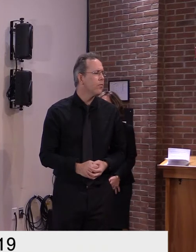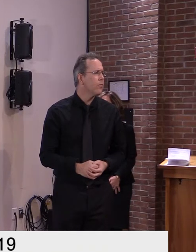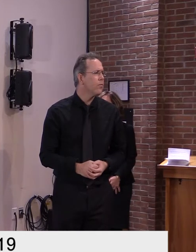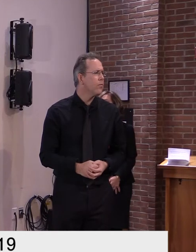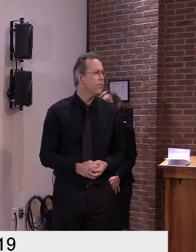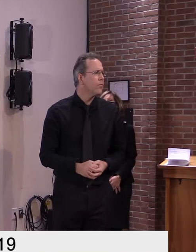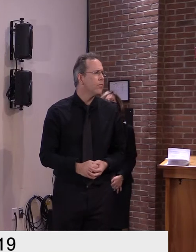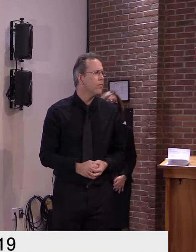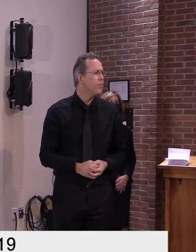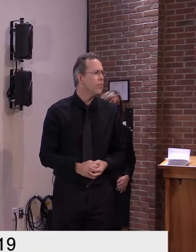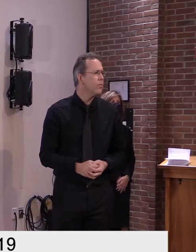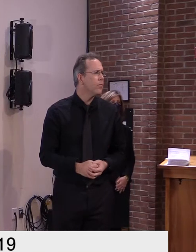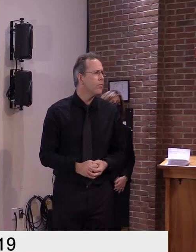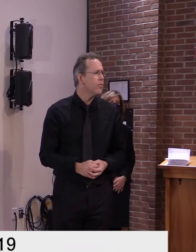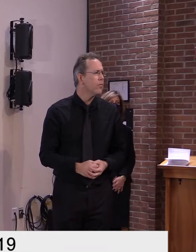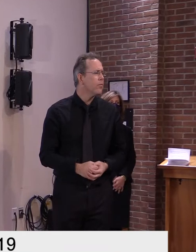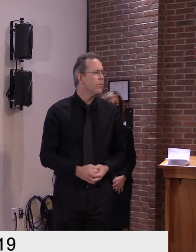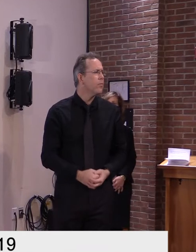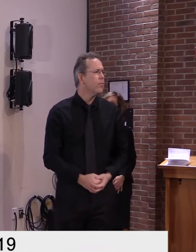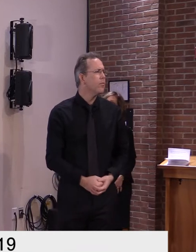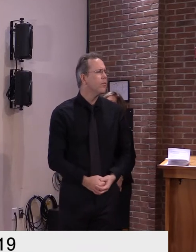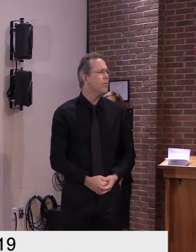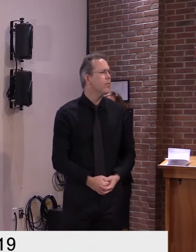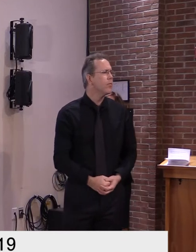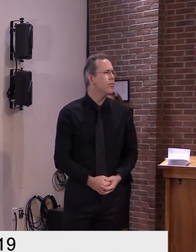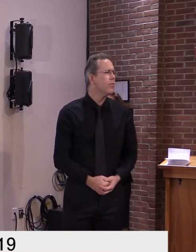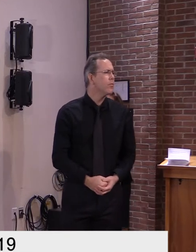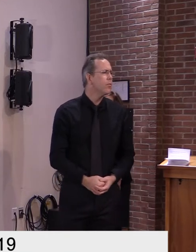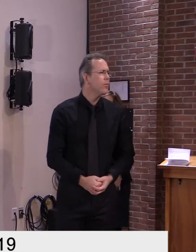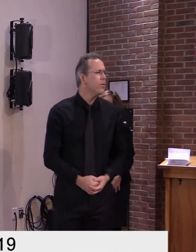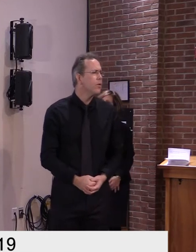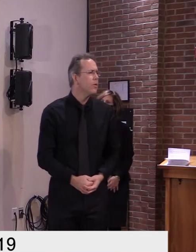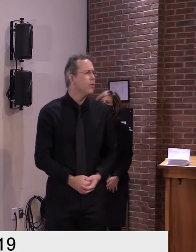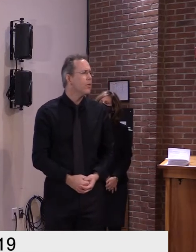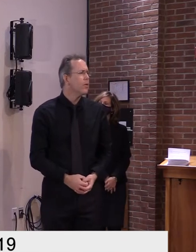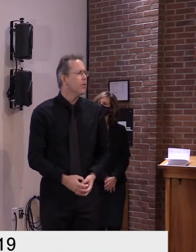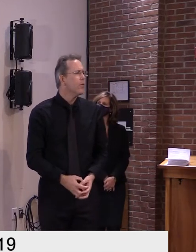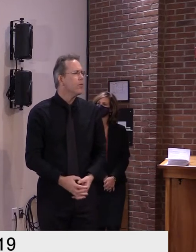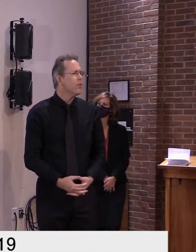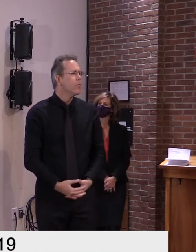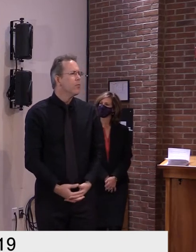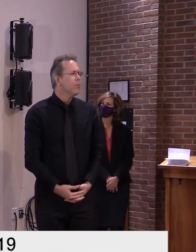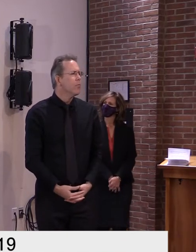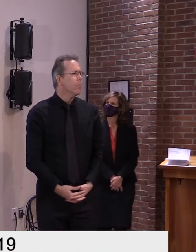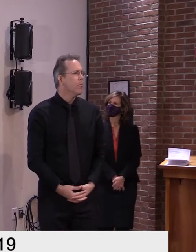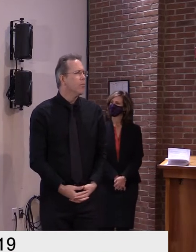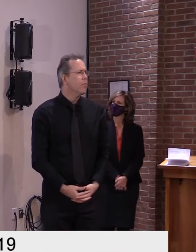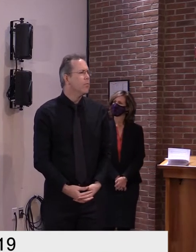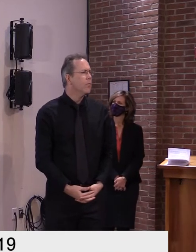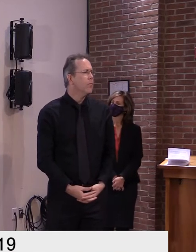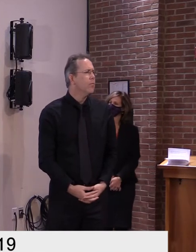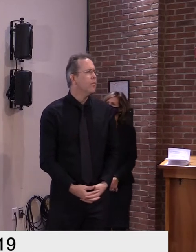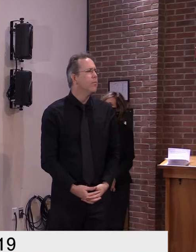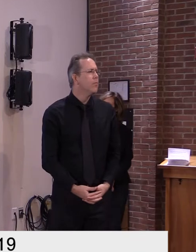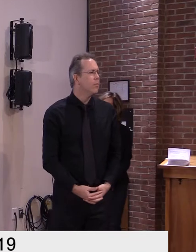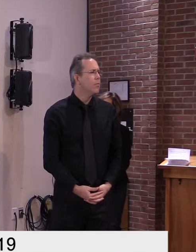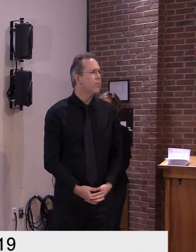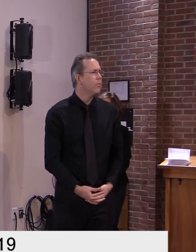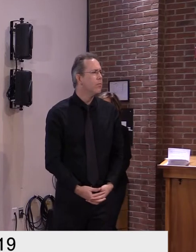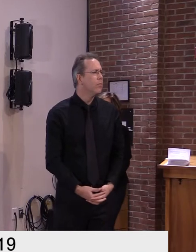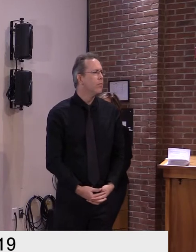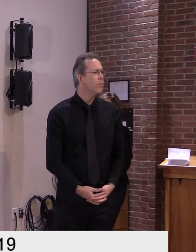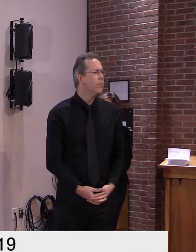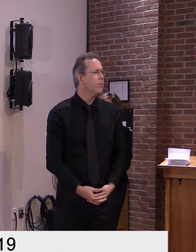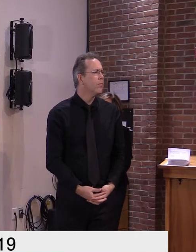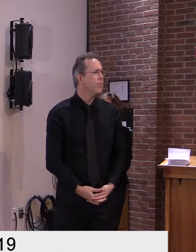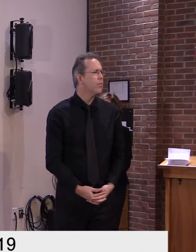often by lottery, available at all. Do you know what this treatment is and what is being done to make it available to all? And is this